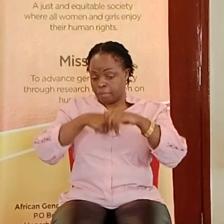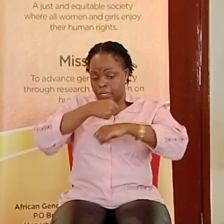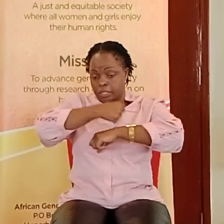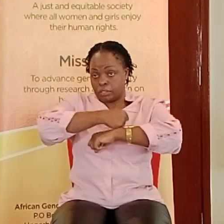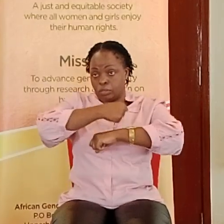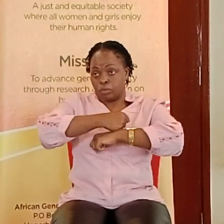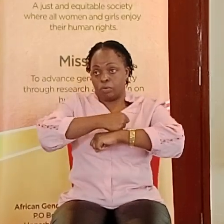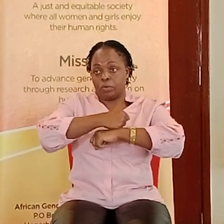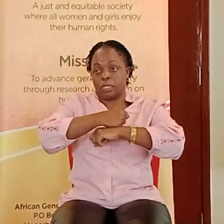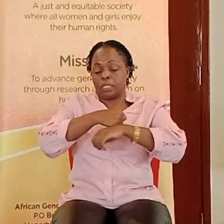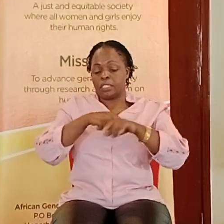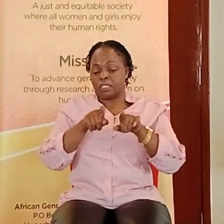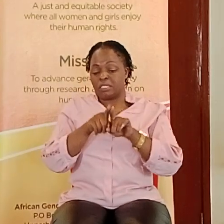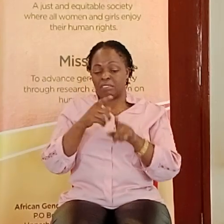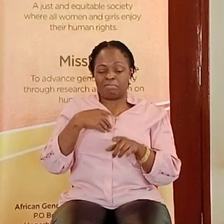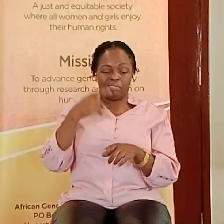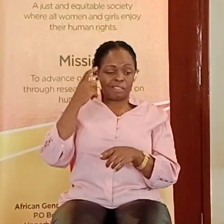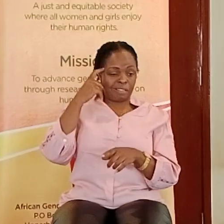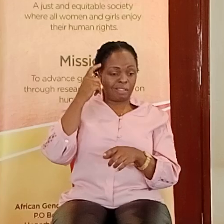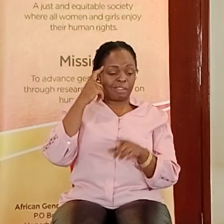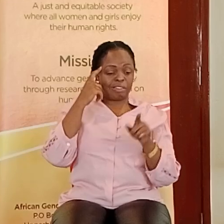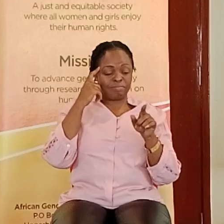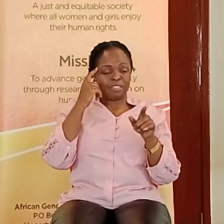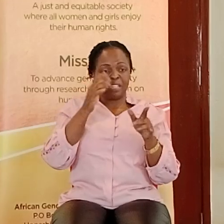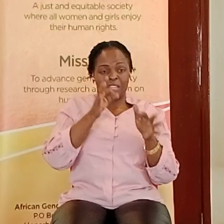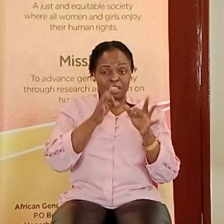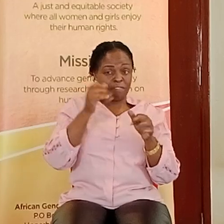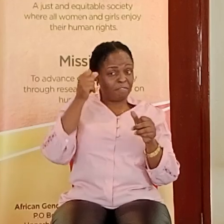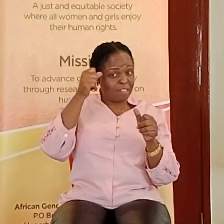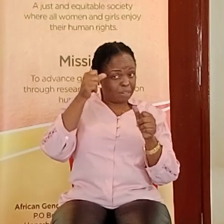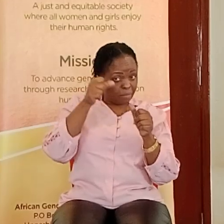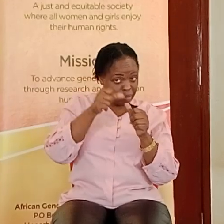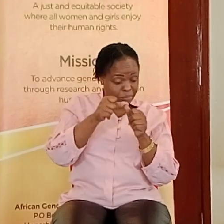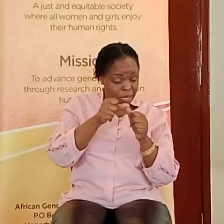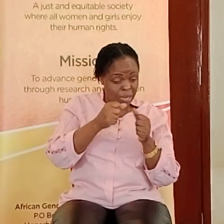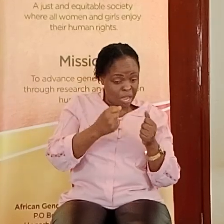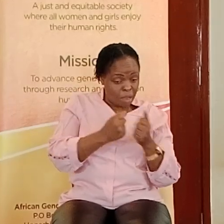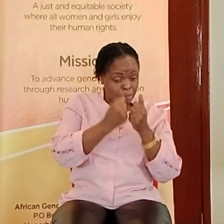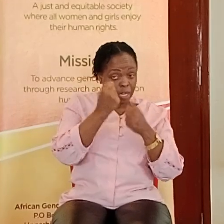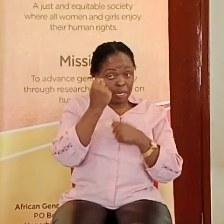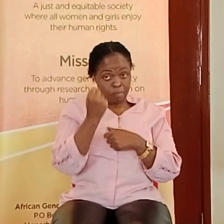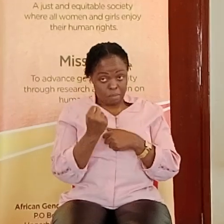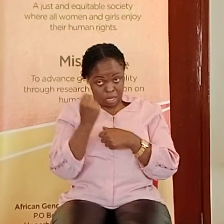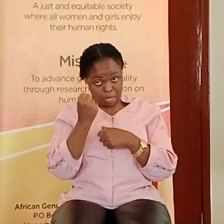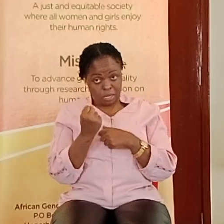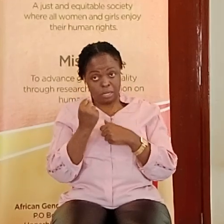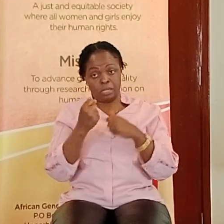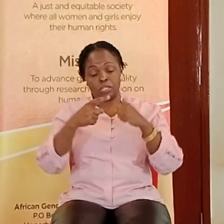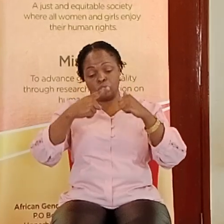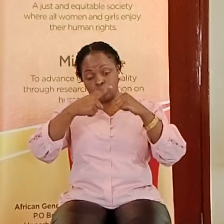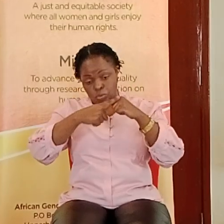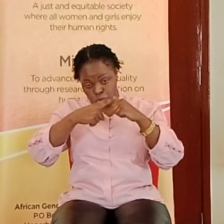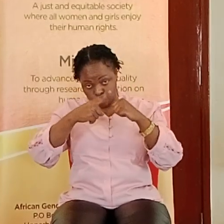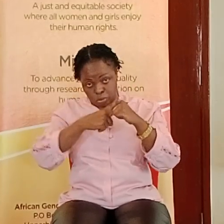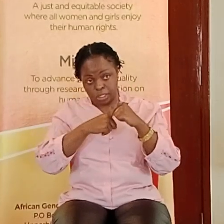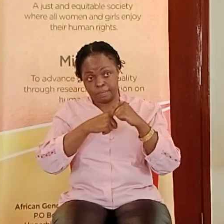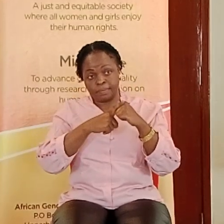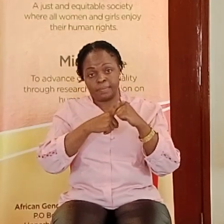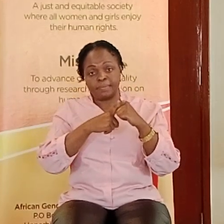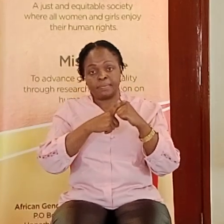And I think this, if we all recall, this happened in May and June, even we went to school,